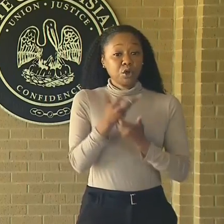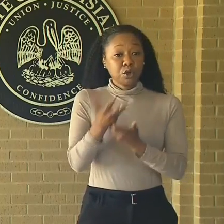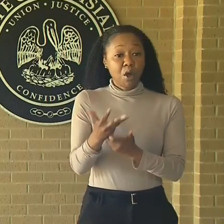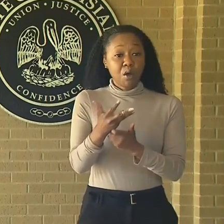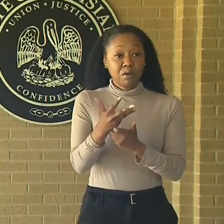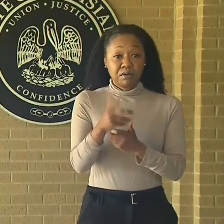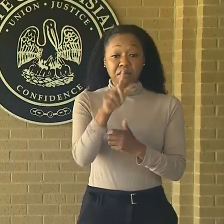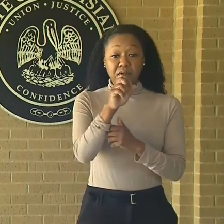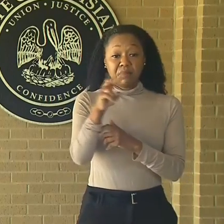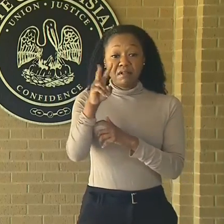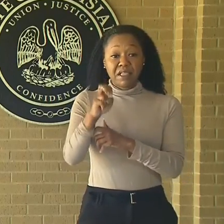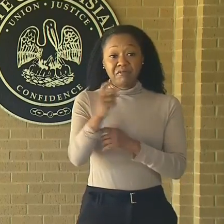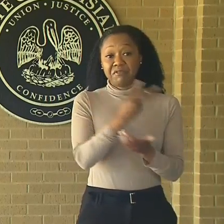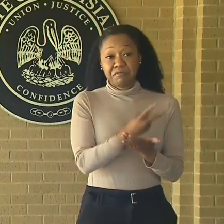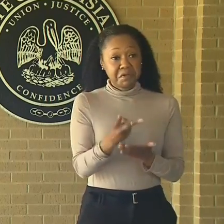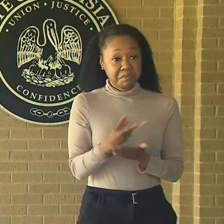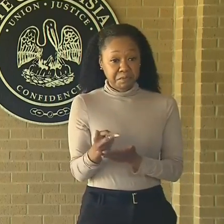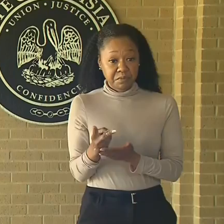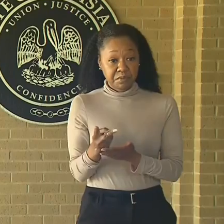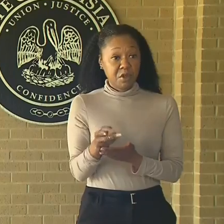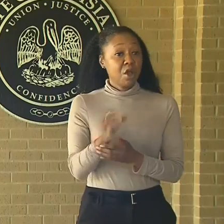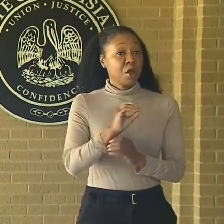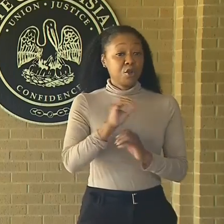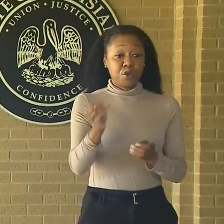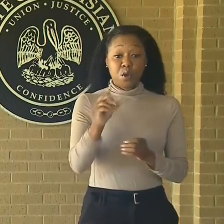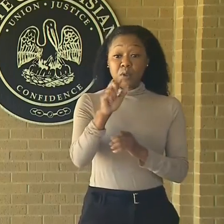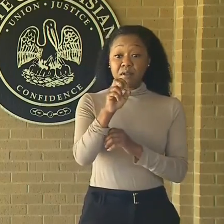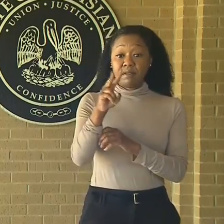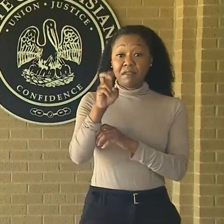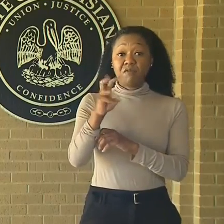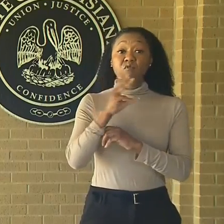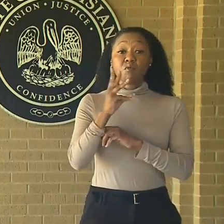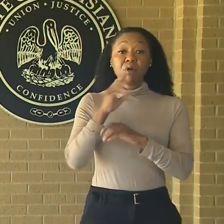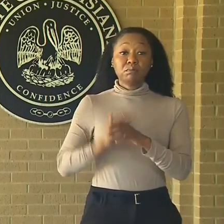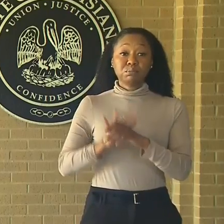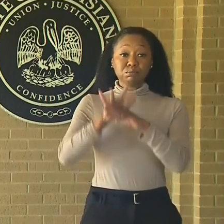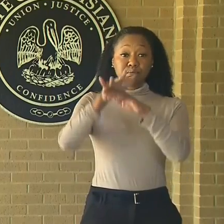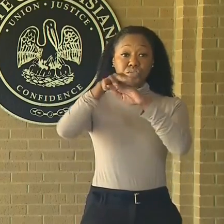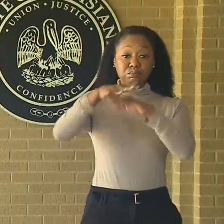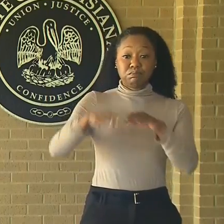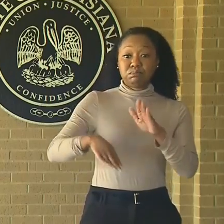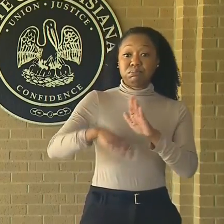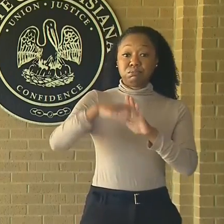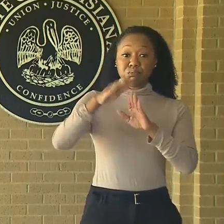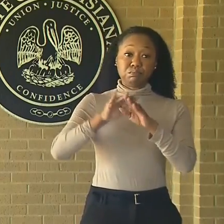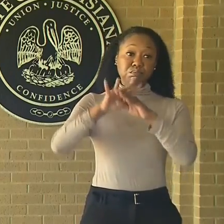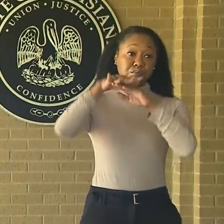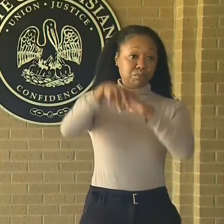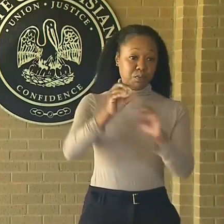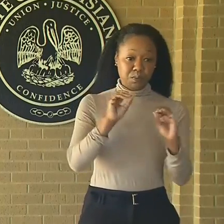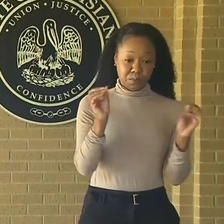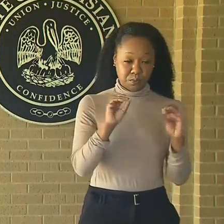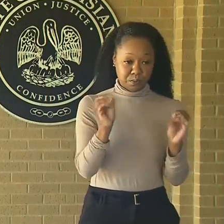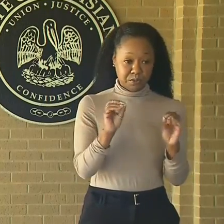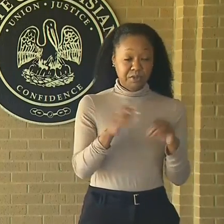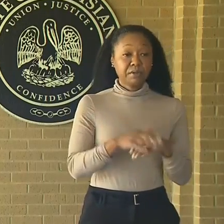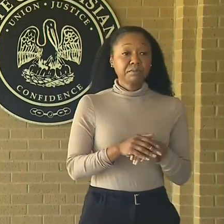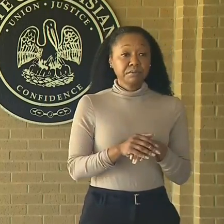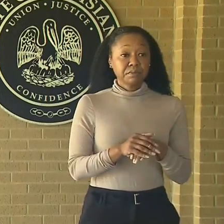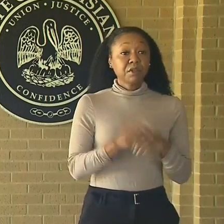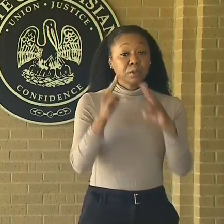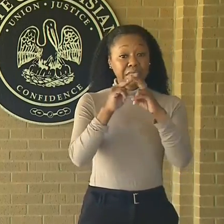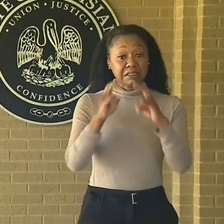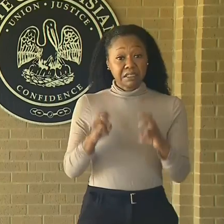levee failures, and certainly no levees were overtopped. And so the levee system performed extremely